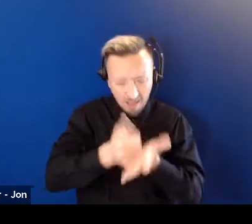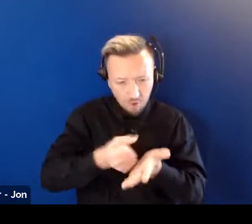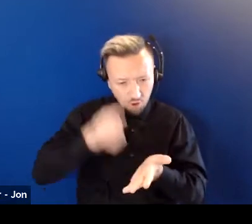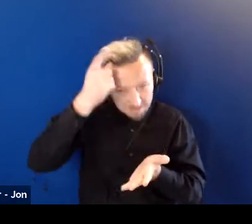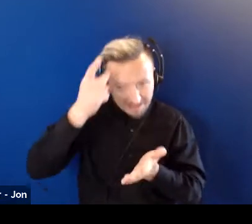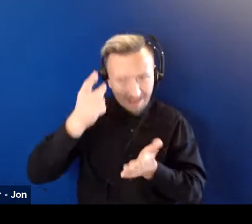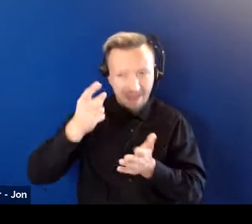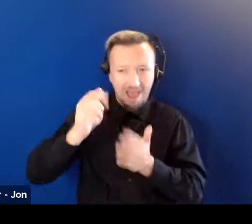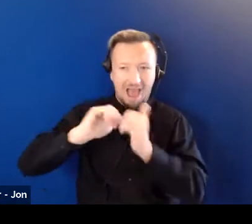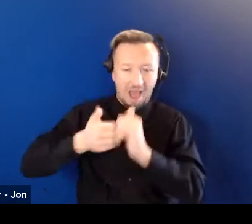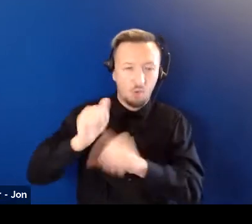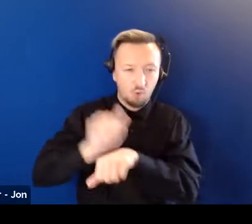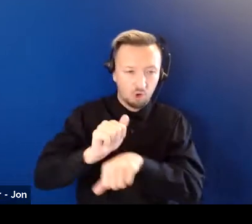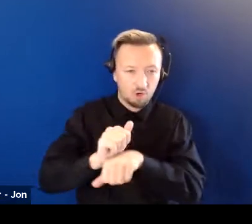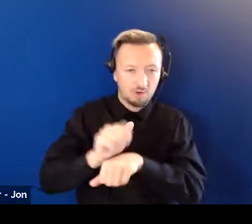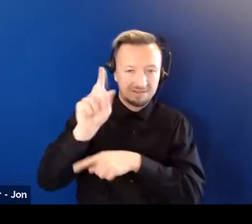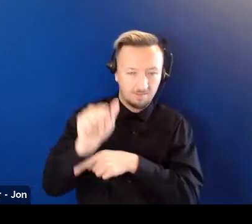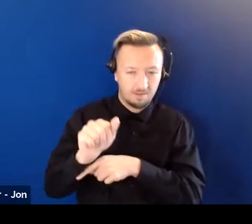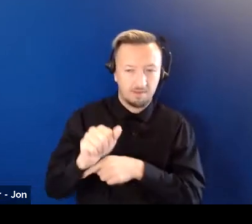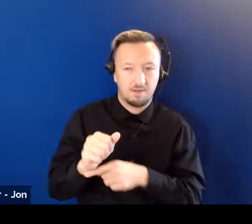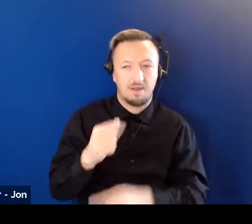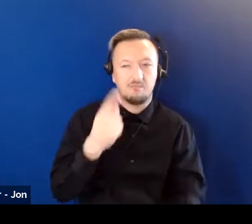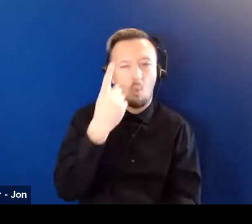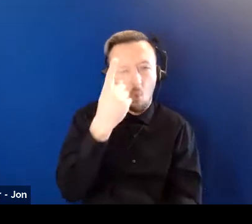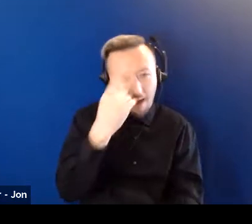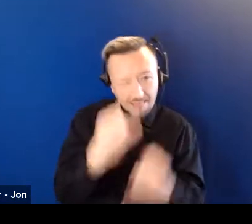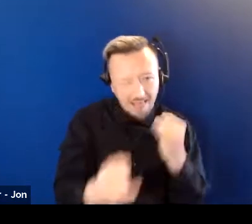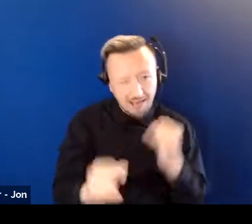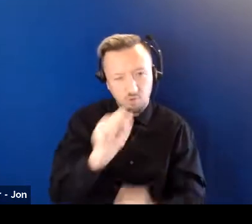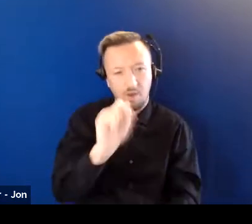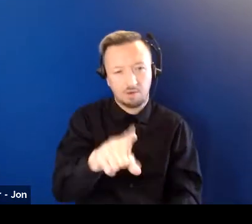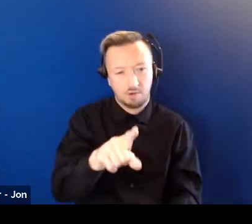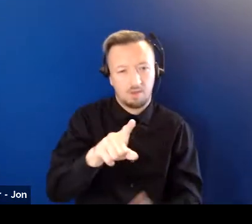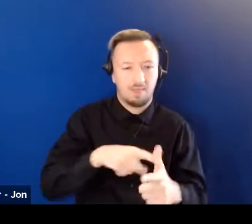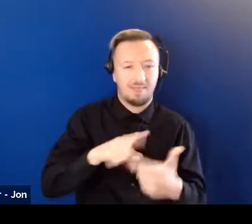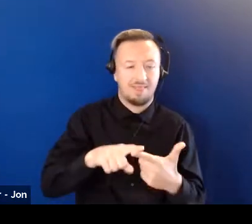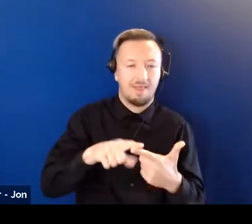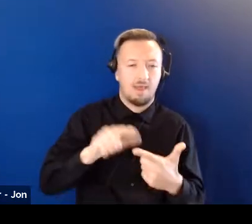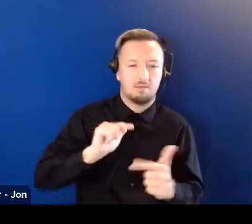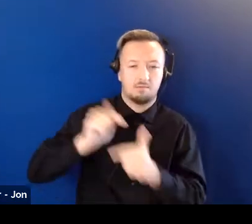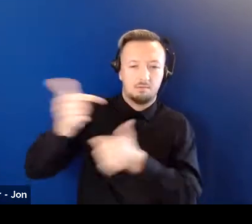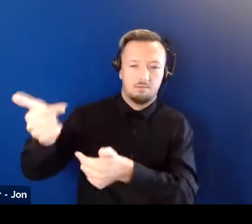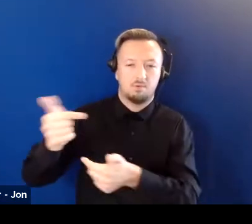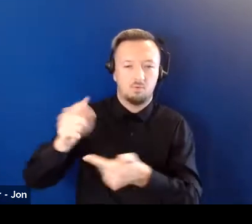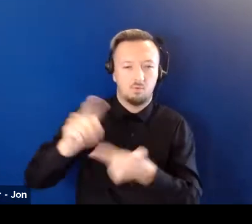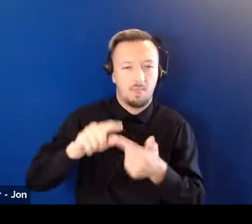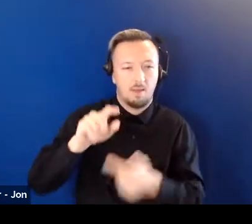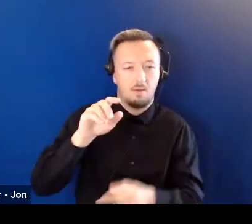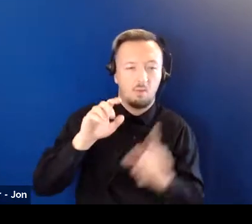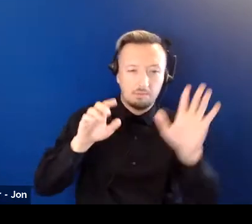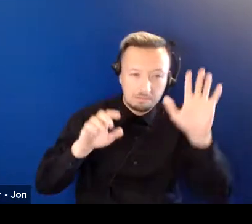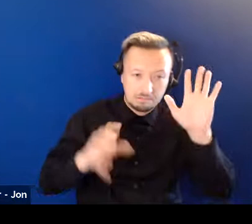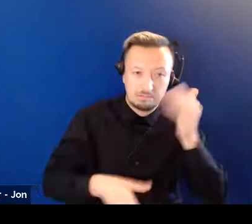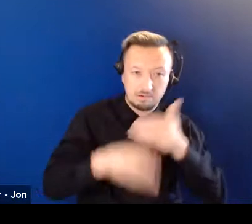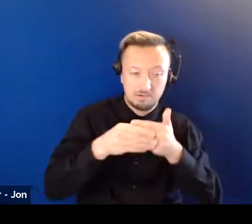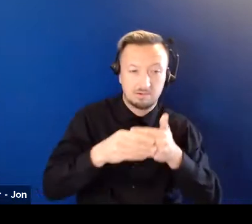question. We do have one more question, and then I'm going to turn things back over to our moderator. The other thing,